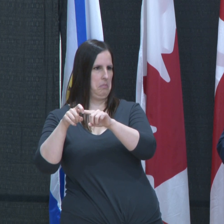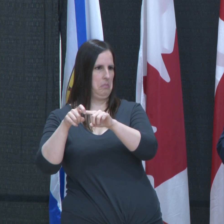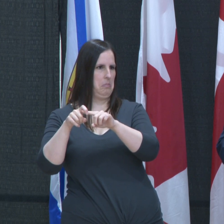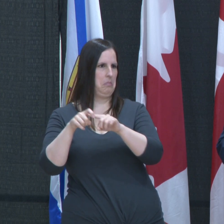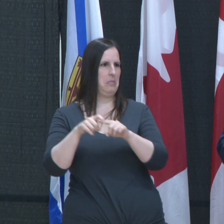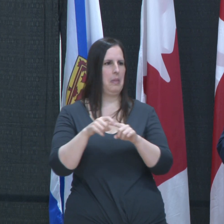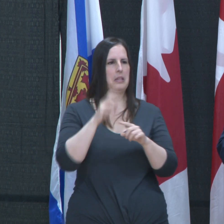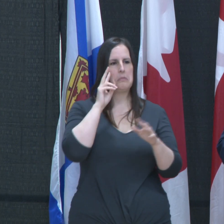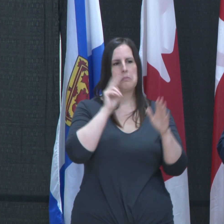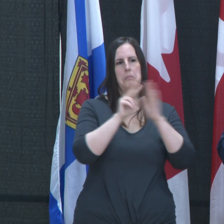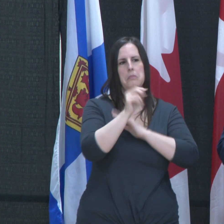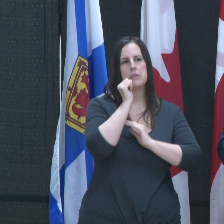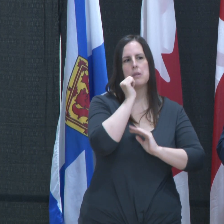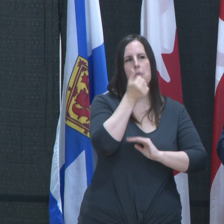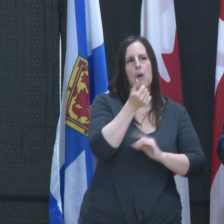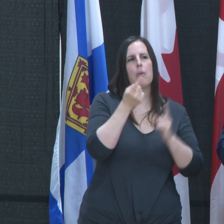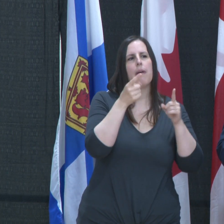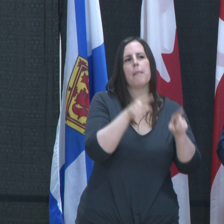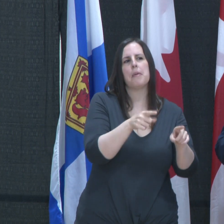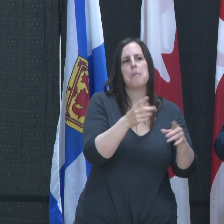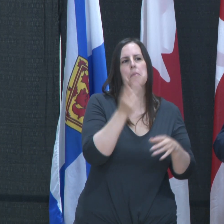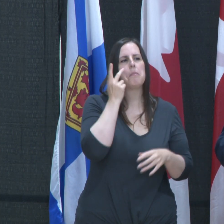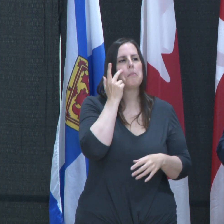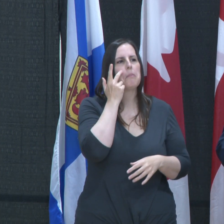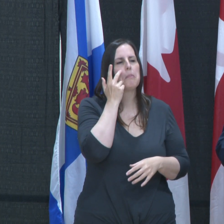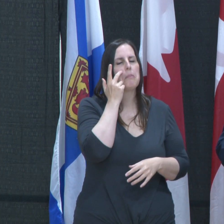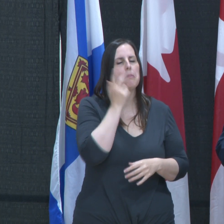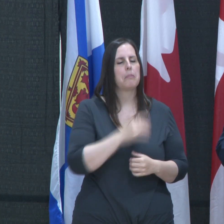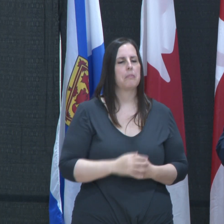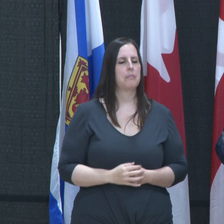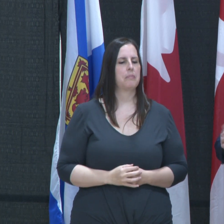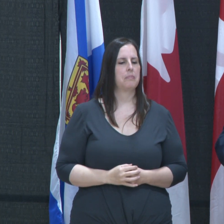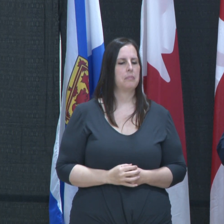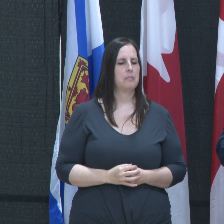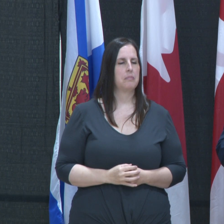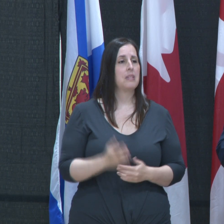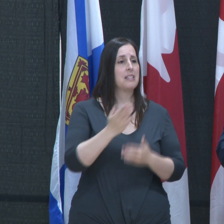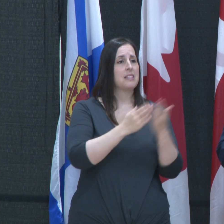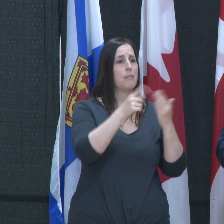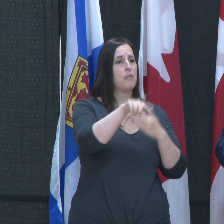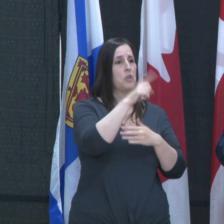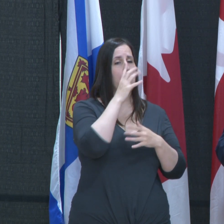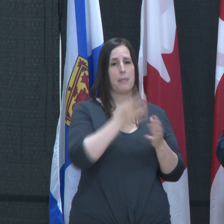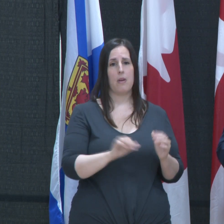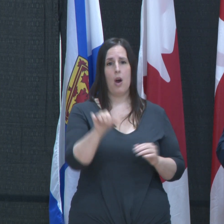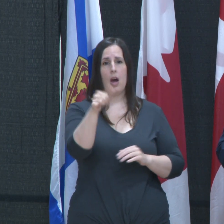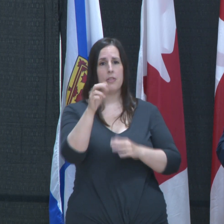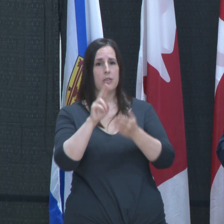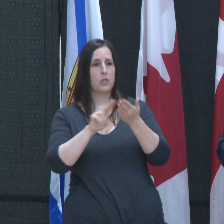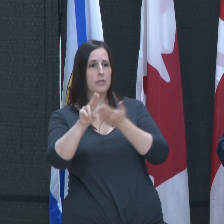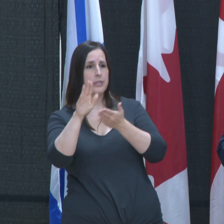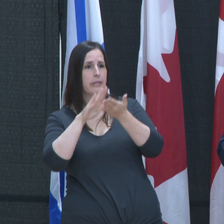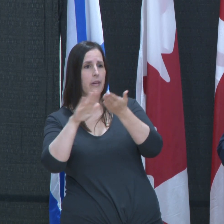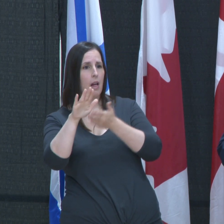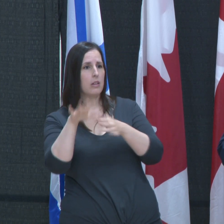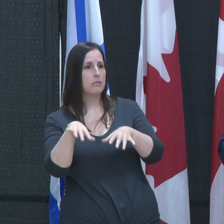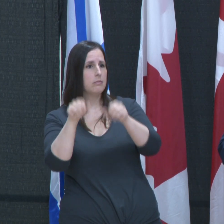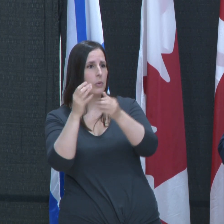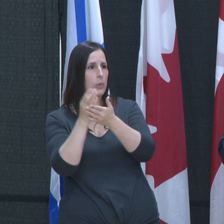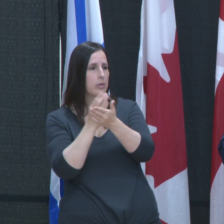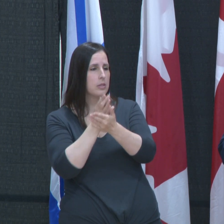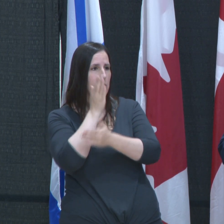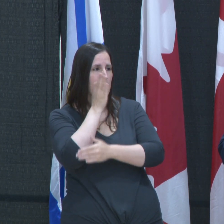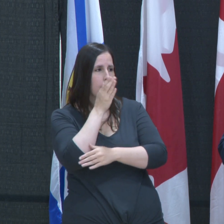happen tomorrow for you graduates. And some of you will be going on to further education. Some of you will probably take